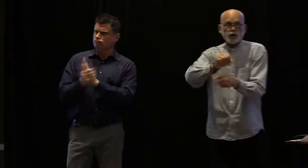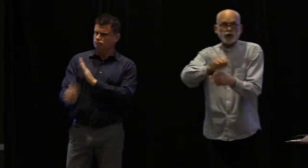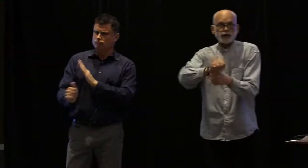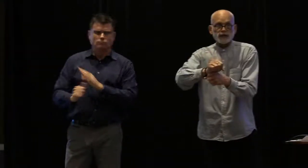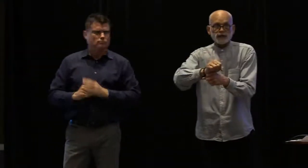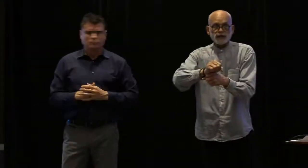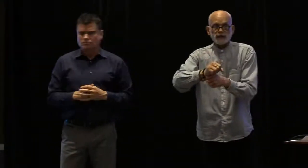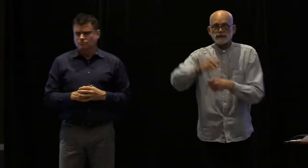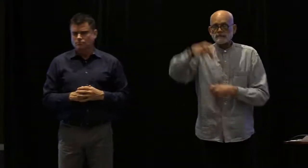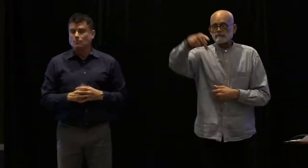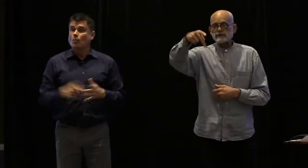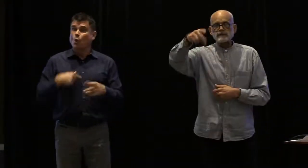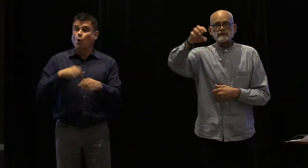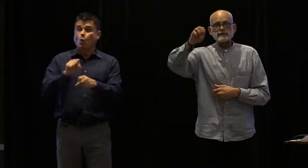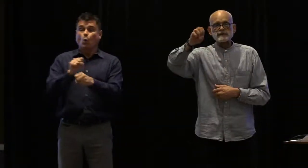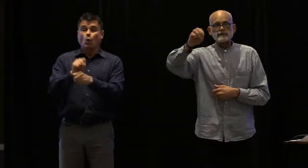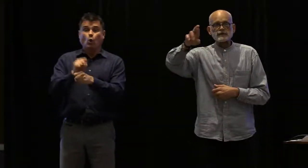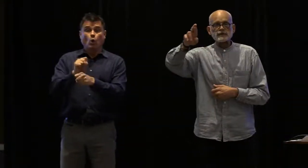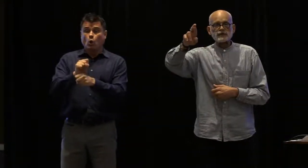paintings.